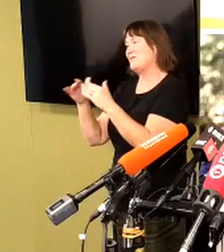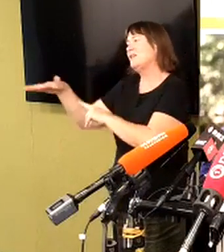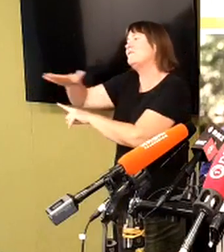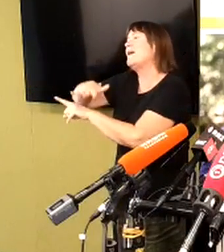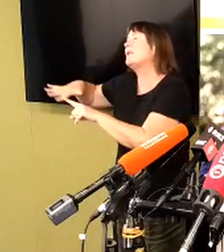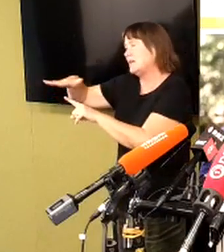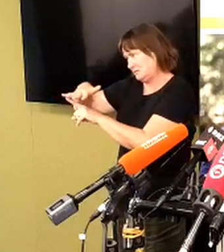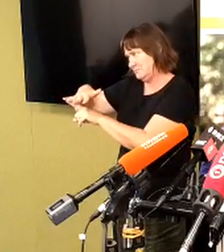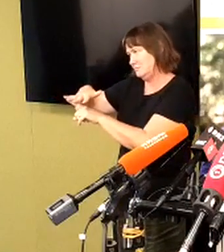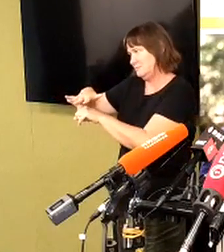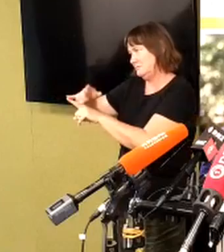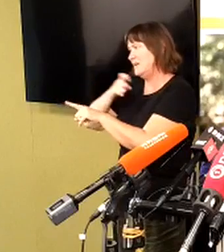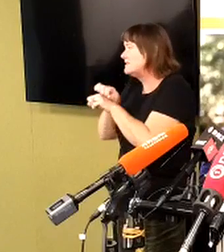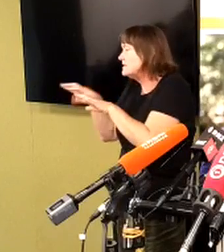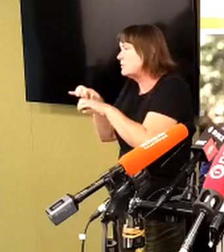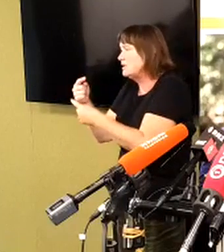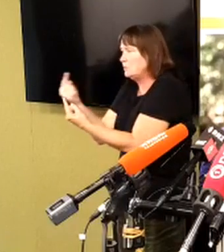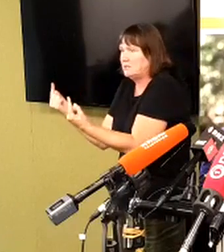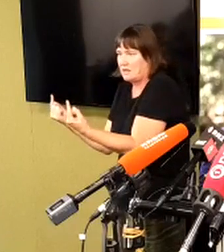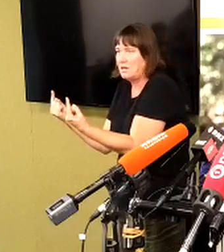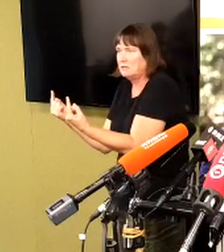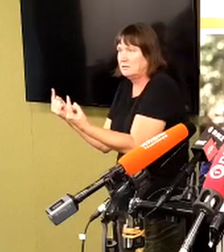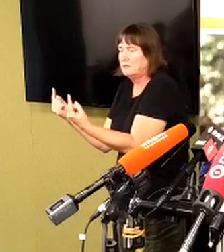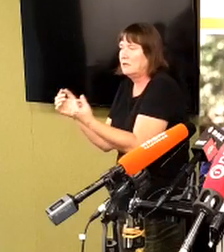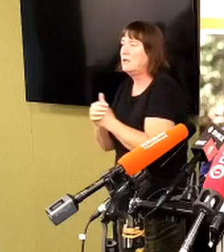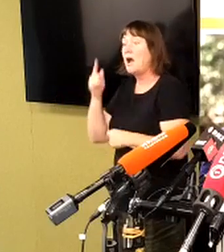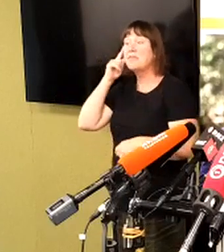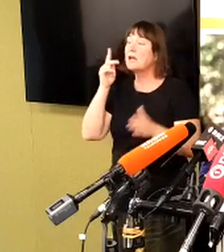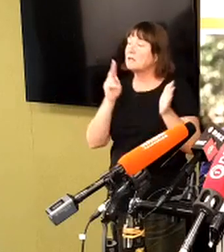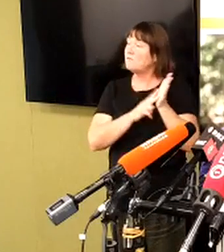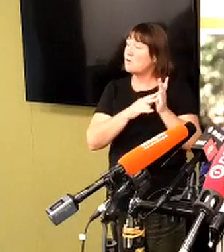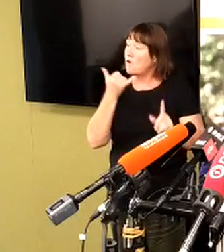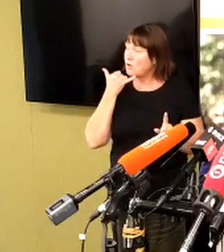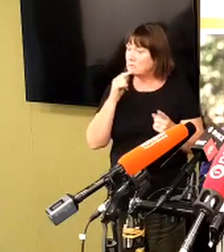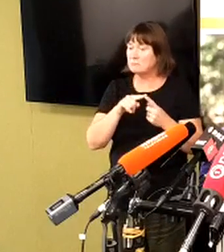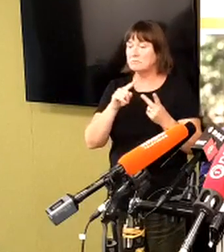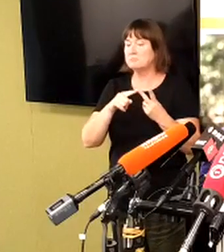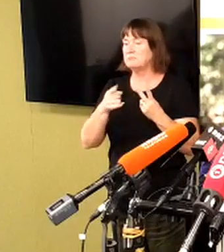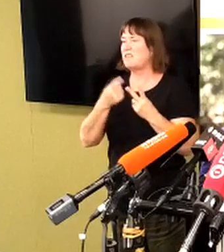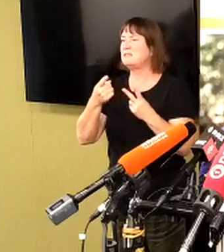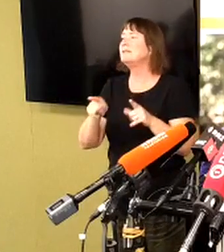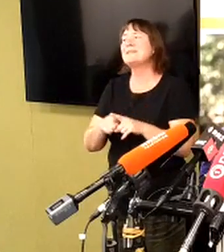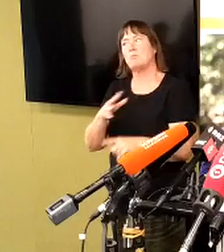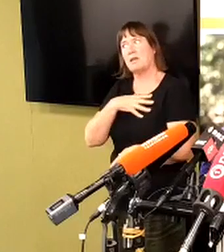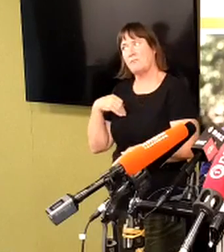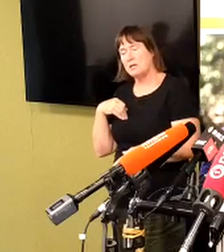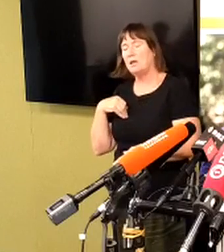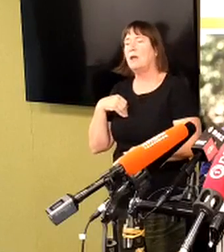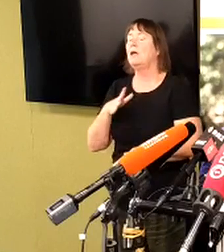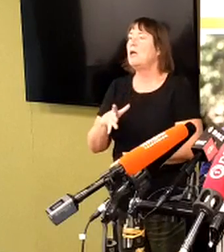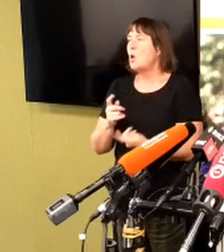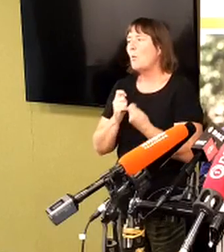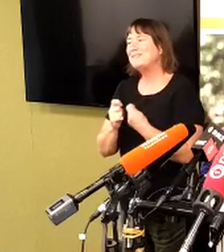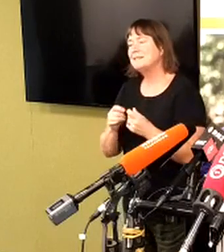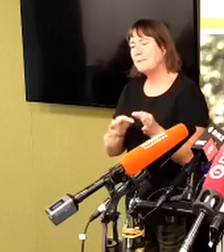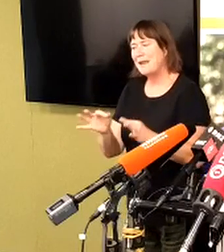same house and so on. I think what Vodafone and others are doing, and it's happening across government as well, is testing their plans